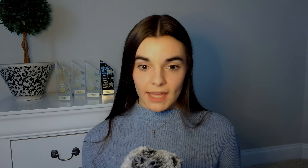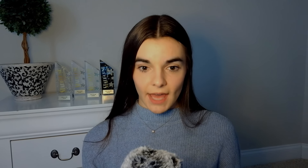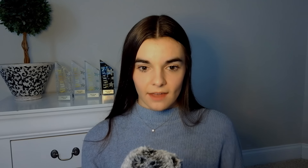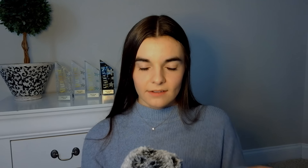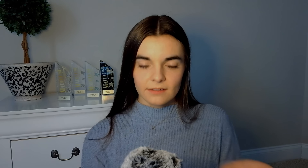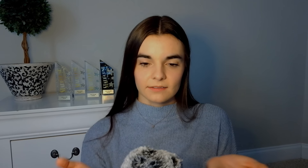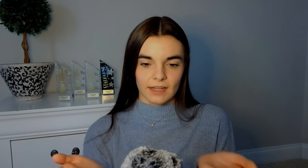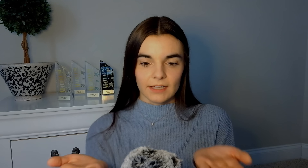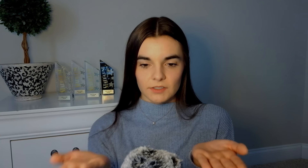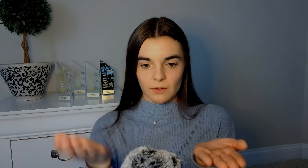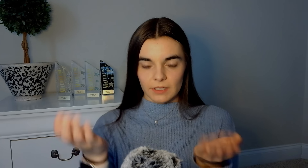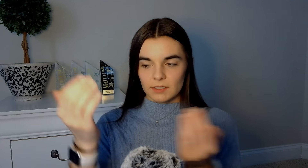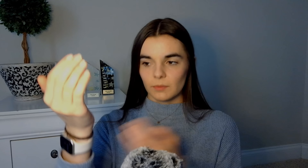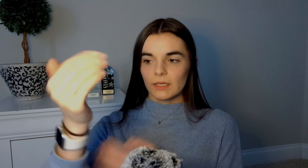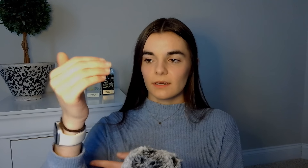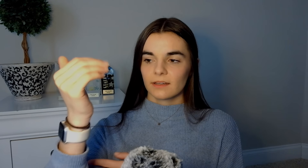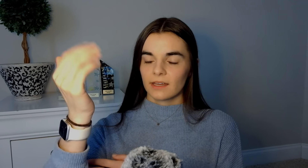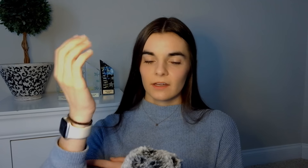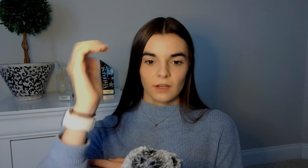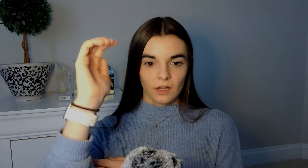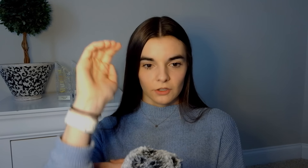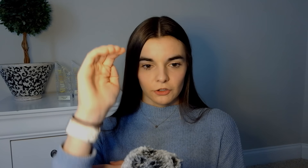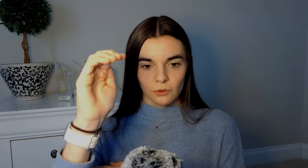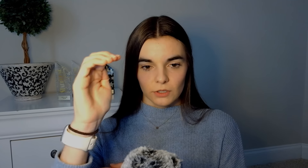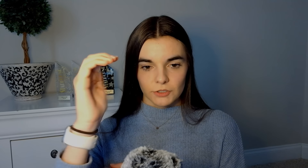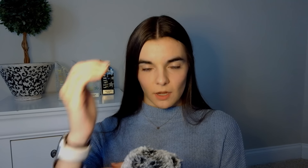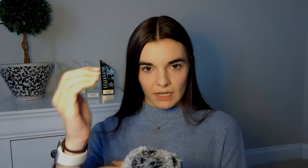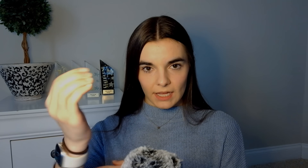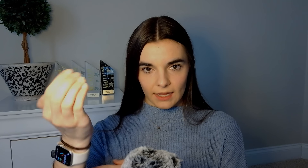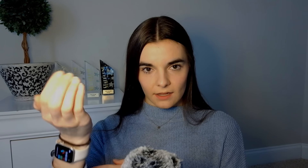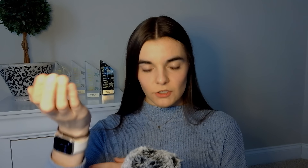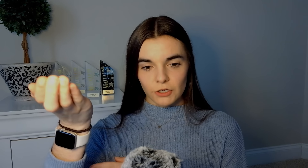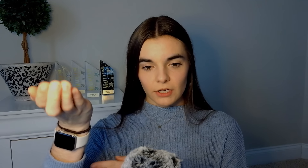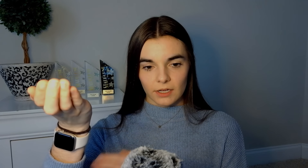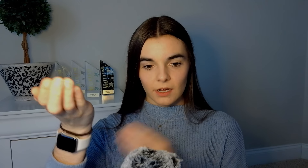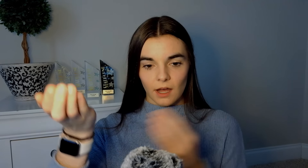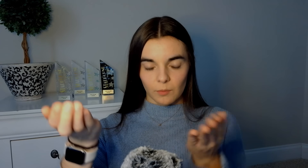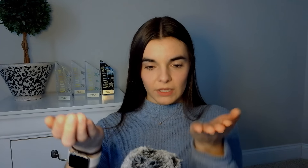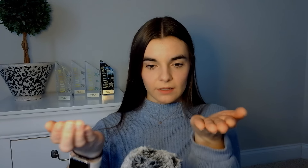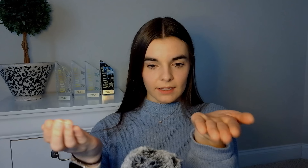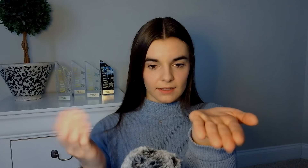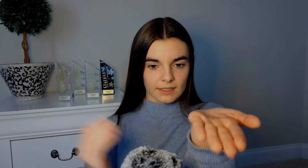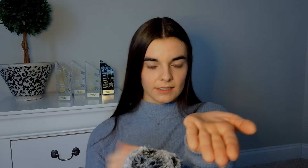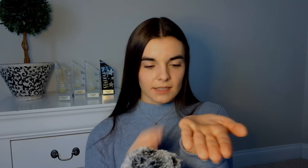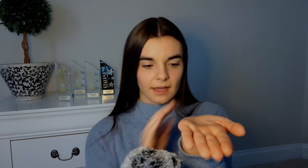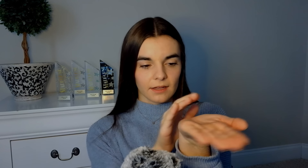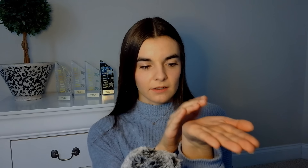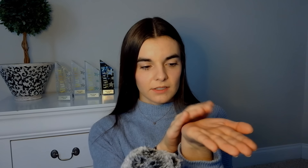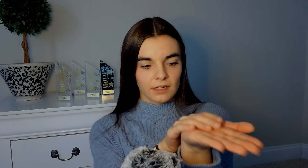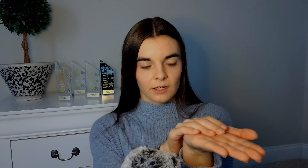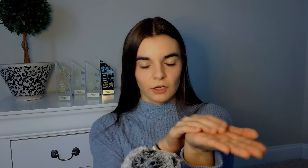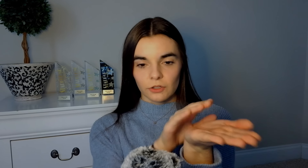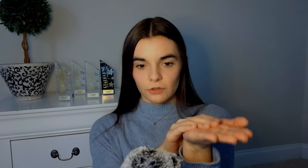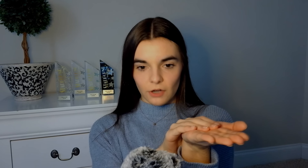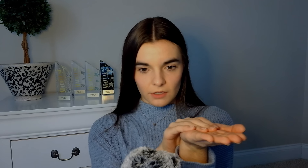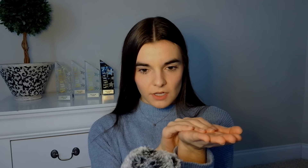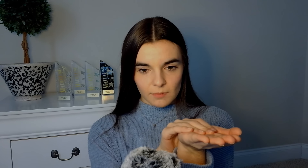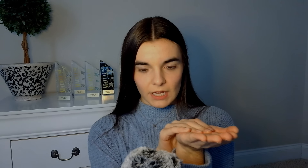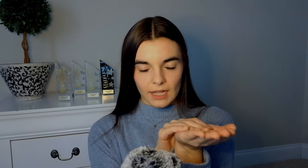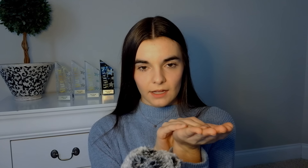Again is going to be your dominant hand. You're going to cup it like this, and your non-dominant hand